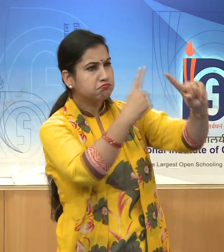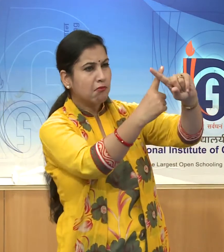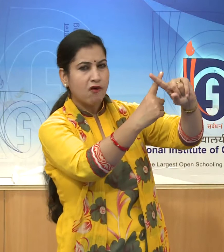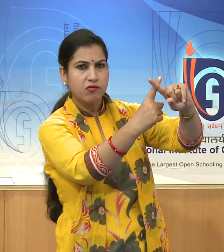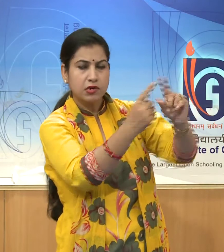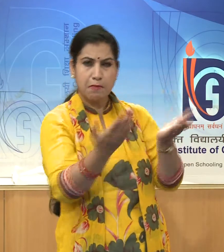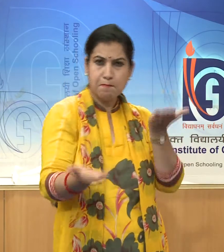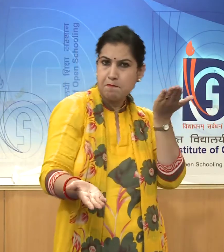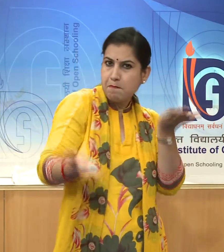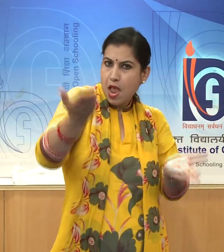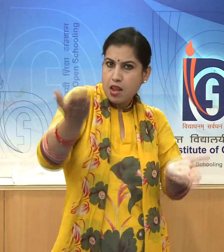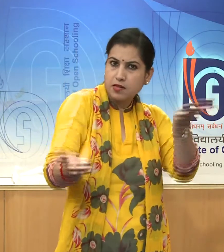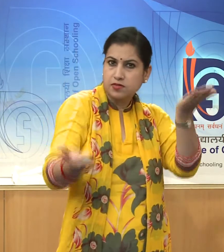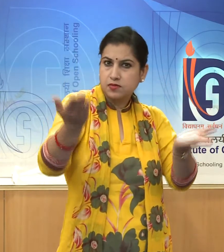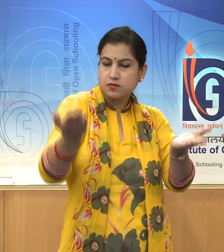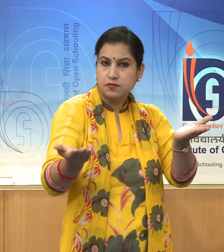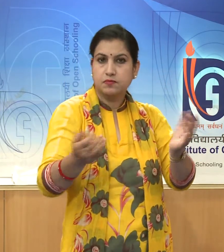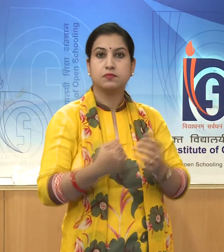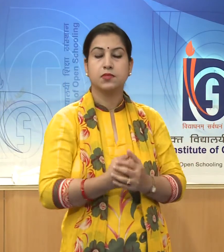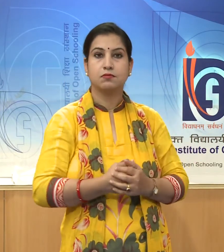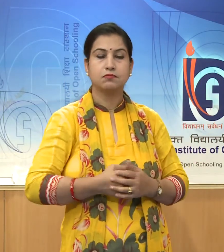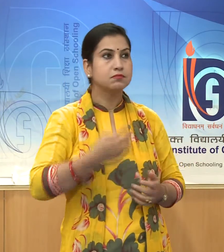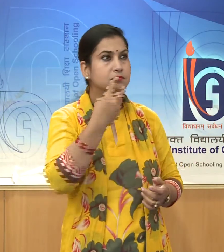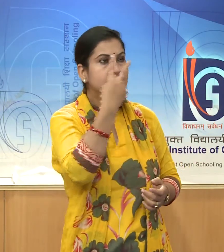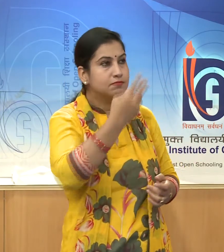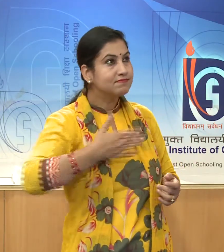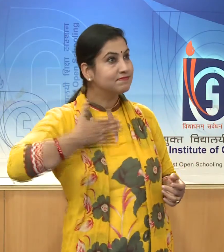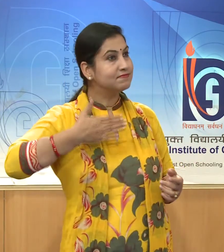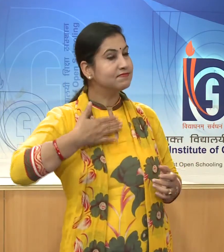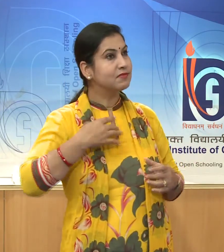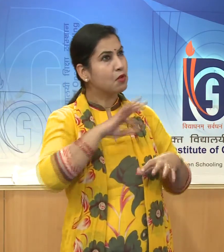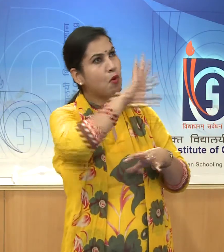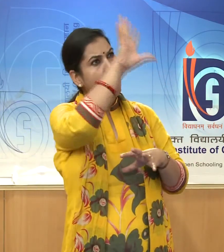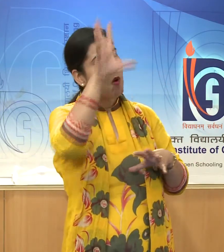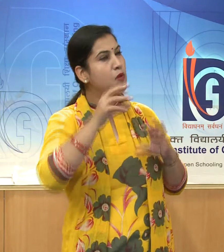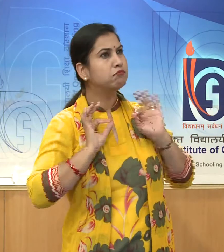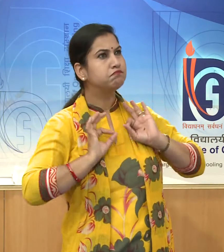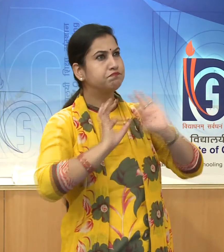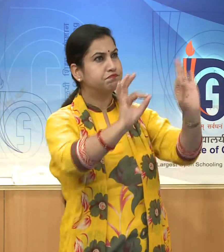perfectly balanced and pleasant compositions.